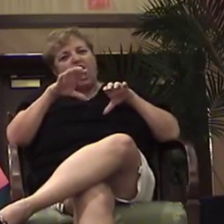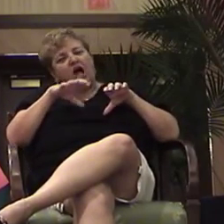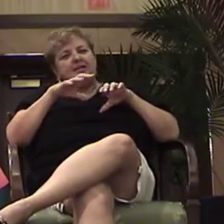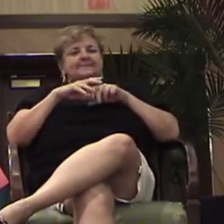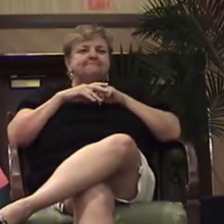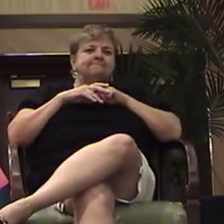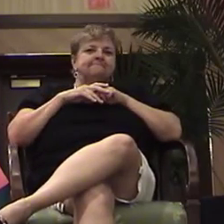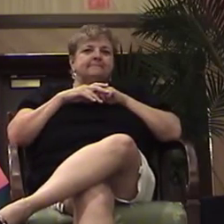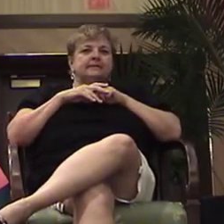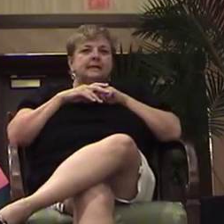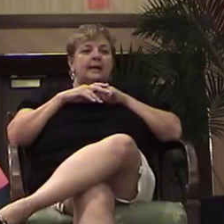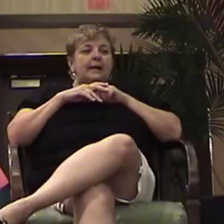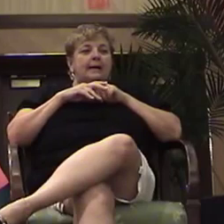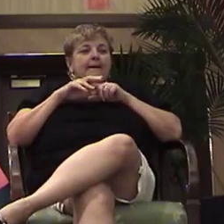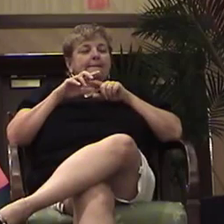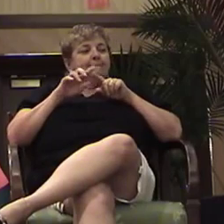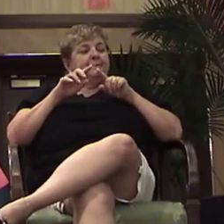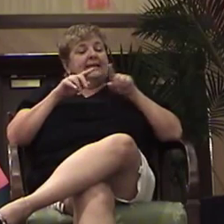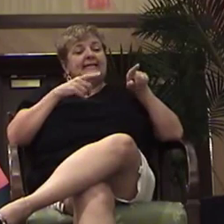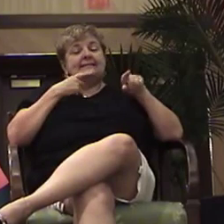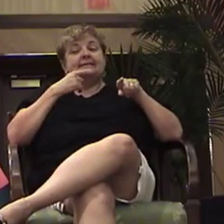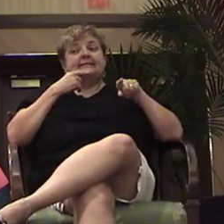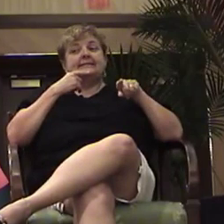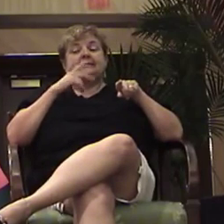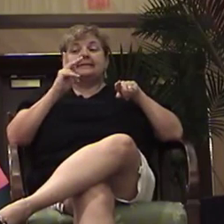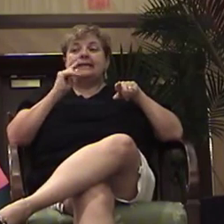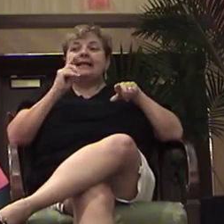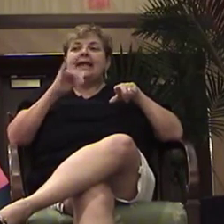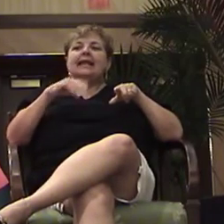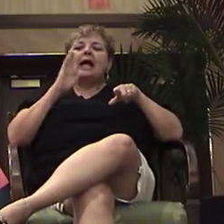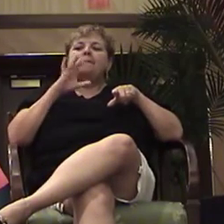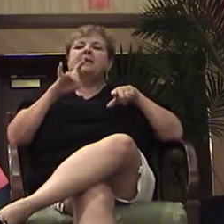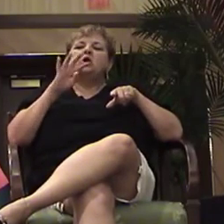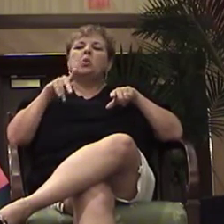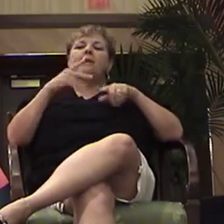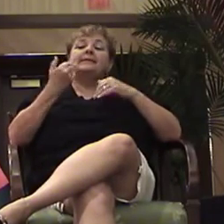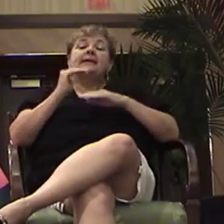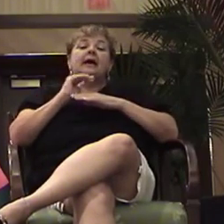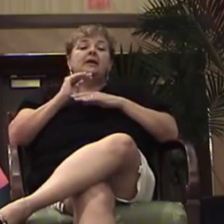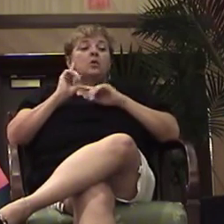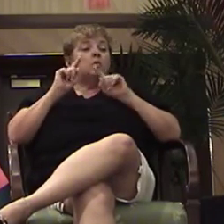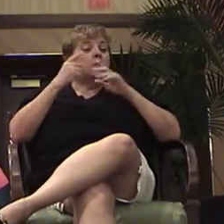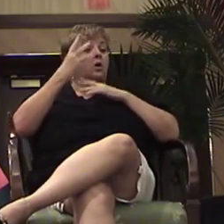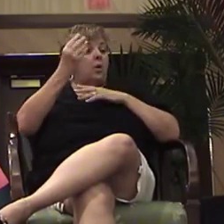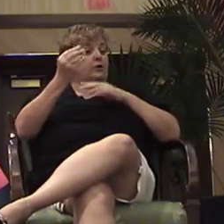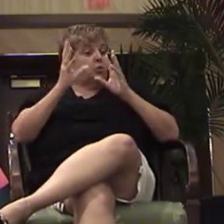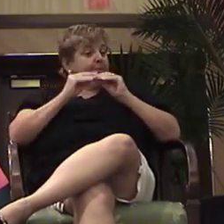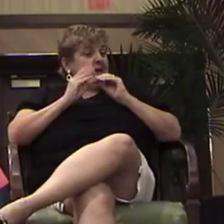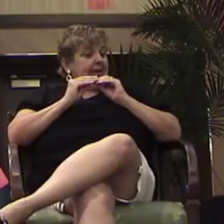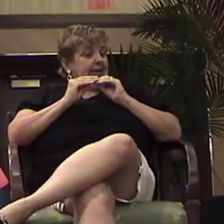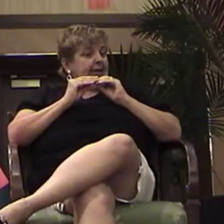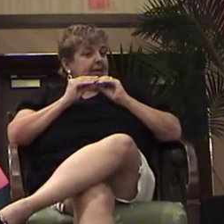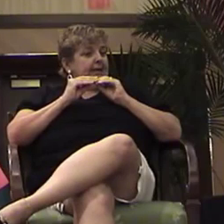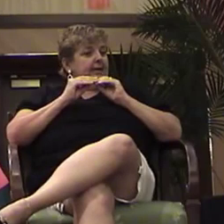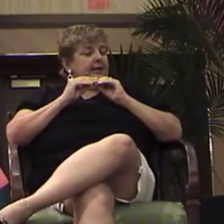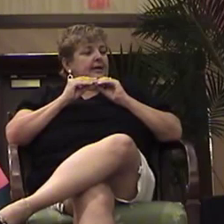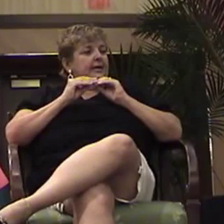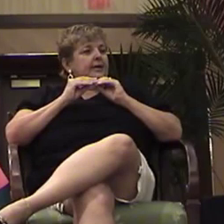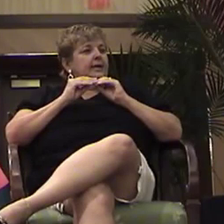But Mr. Beaton says, Katie, I'll pick you up tonight and we'll go to a meeting. And I said,